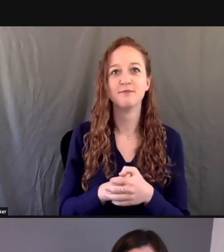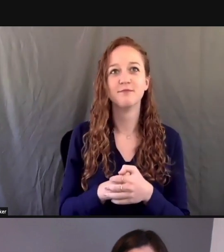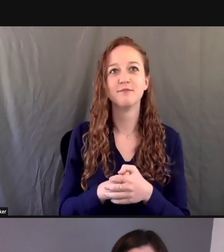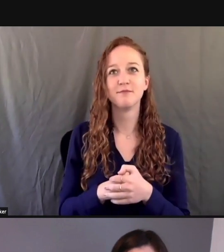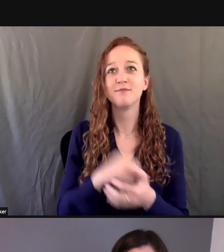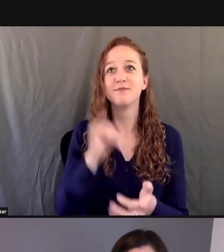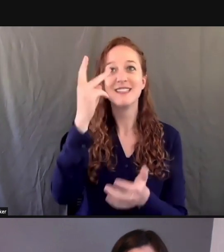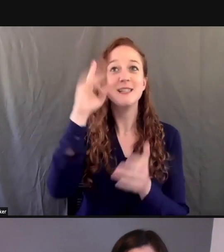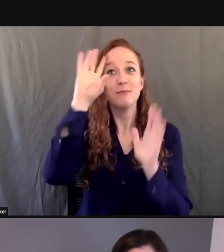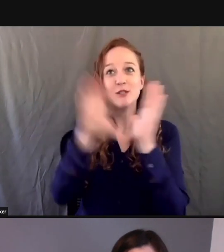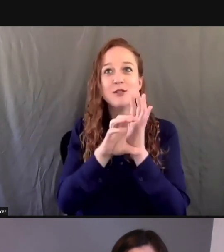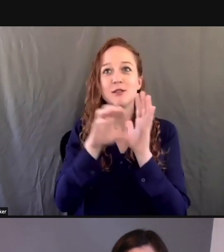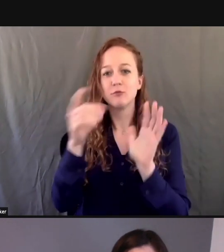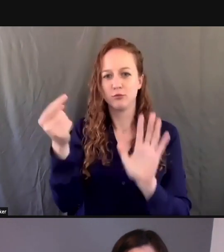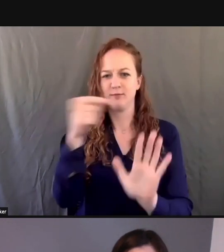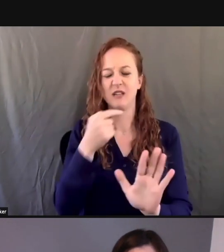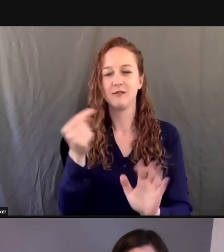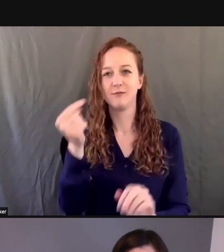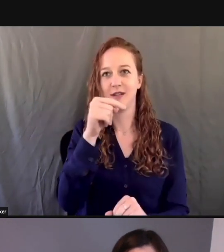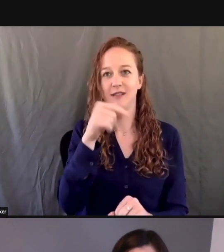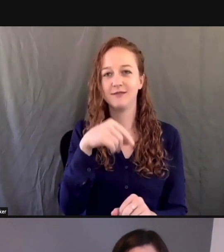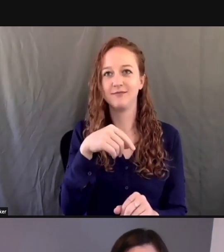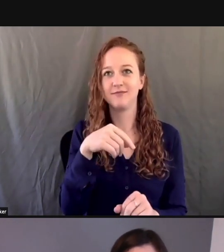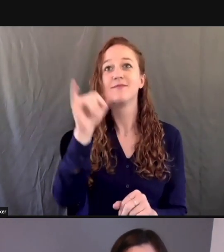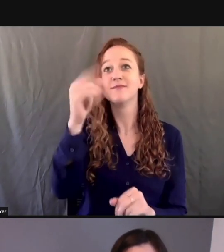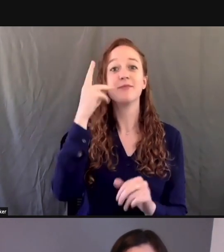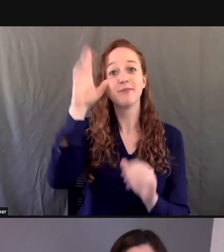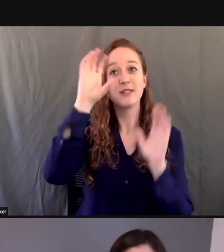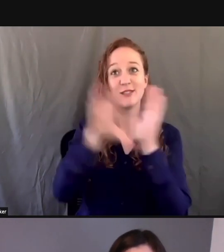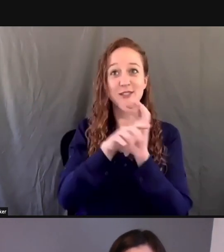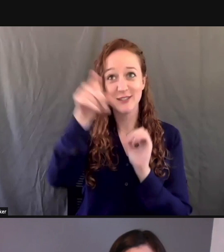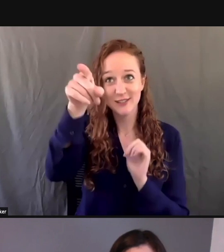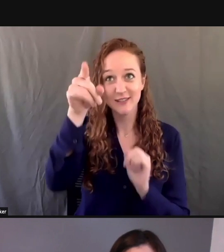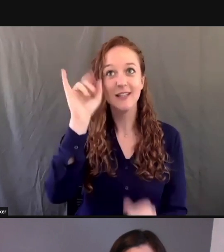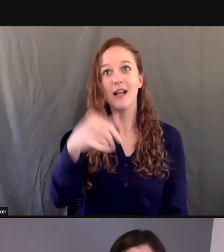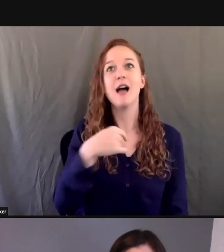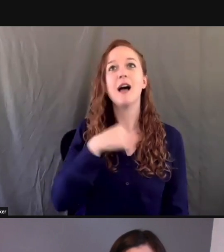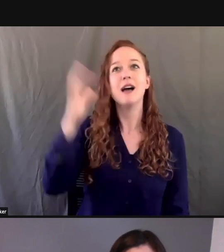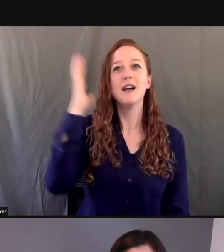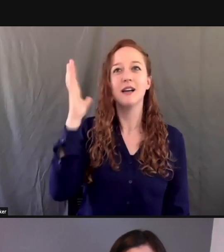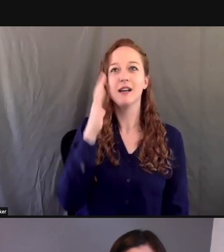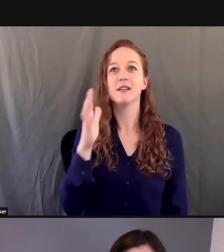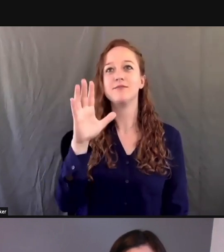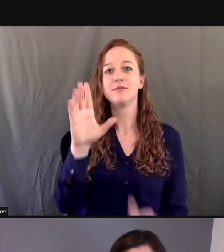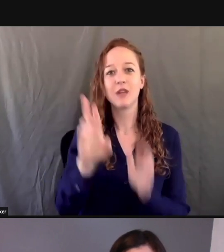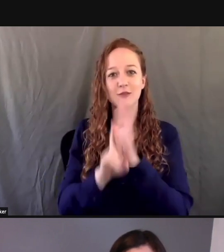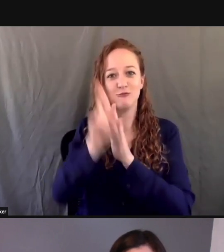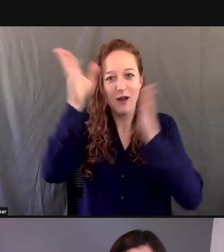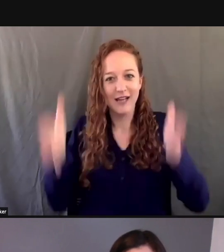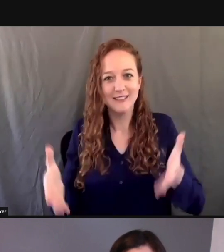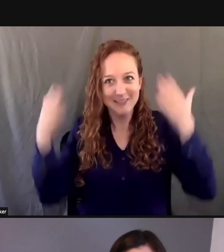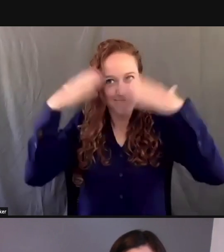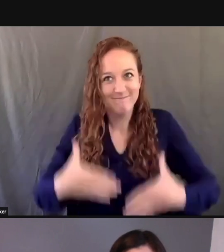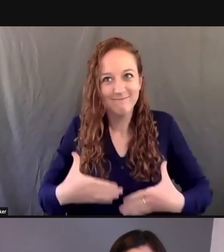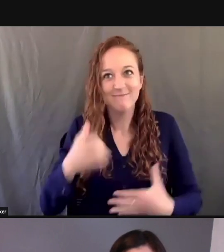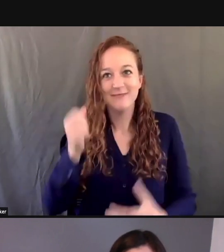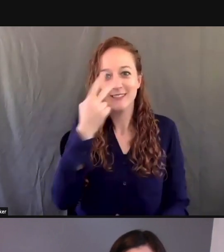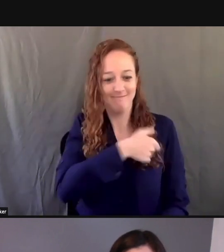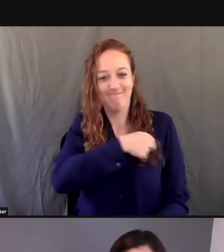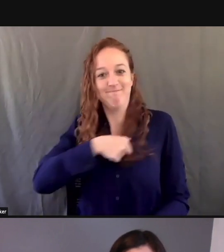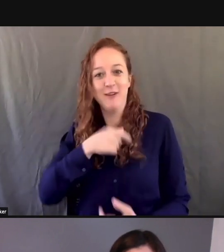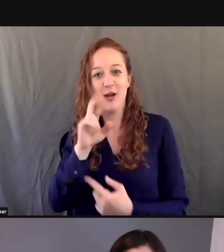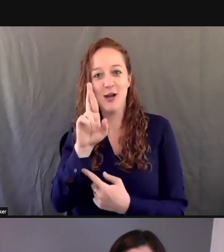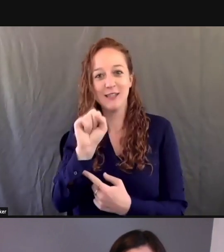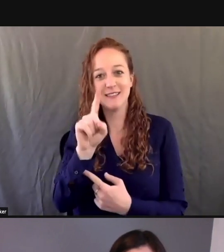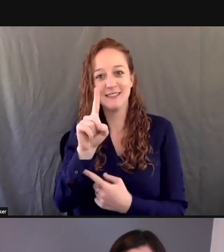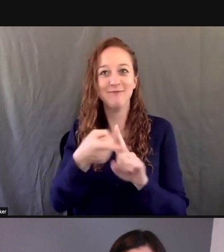family, deaf parents, and 2 deaf brothers. I grew up signing ASL. That is my native language. I